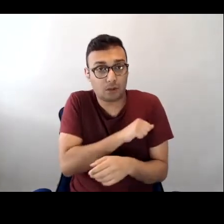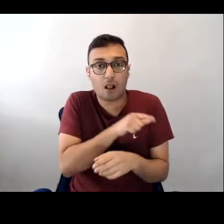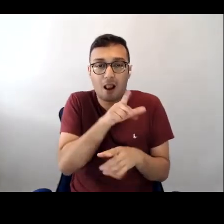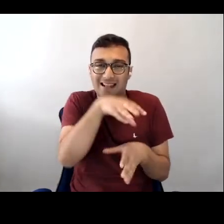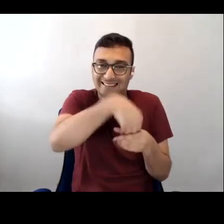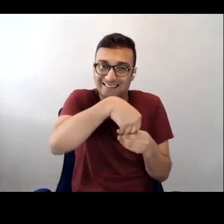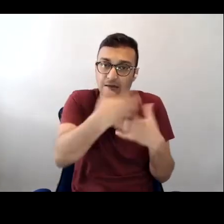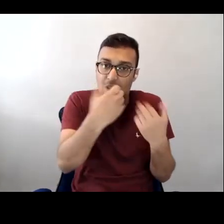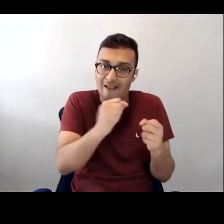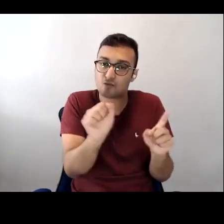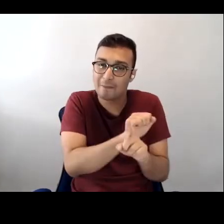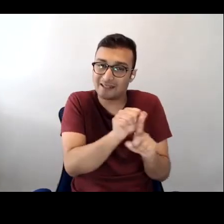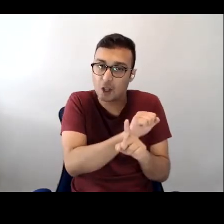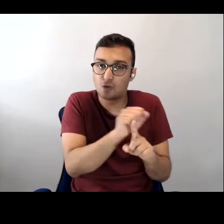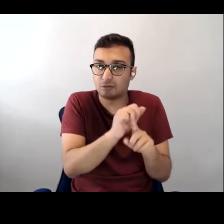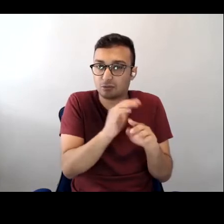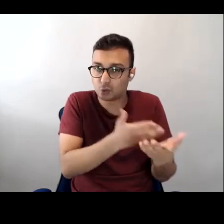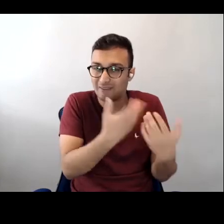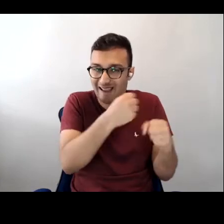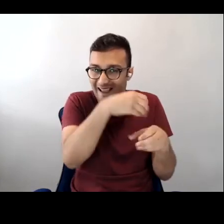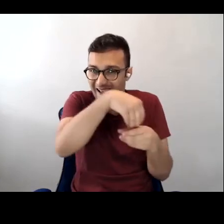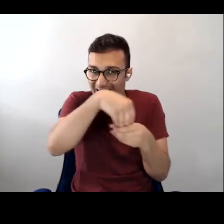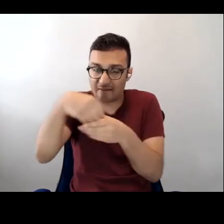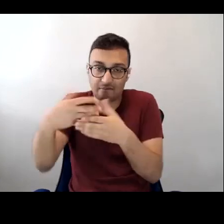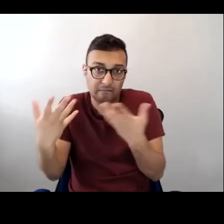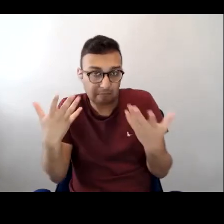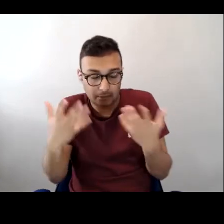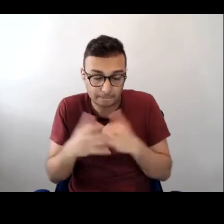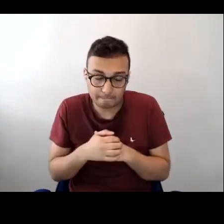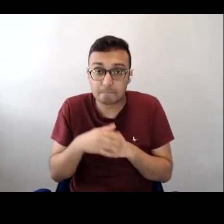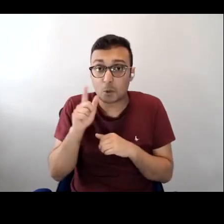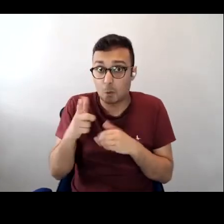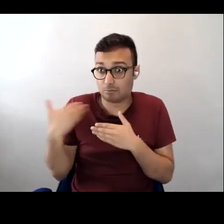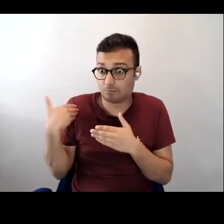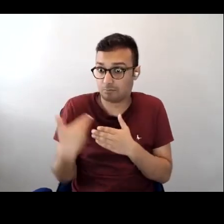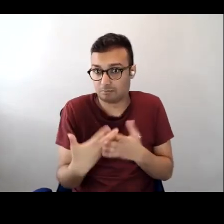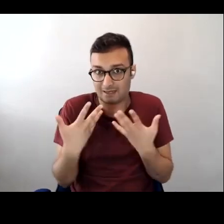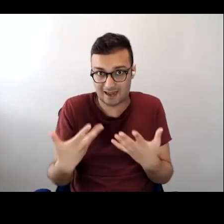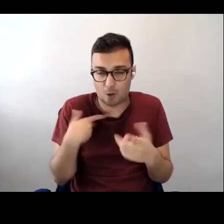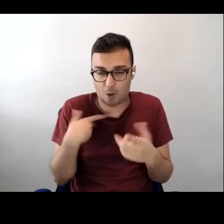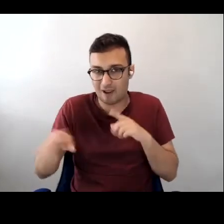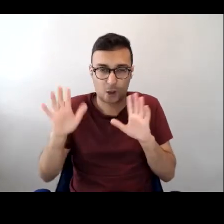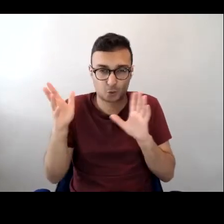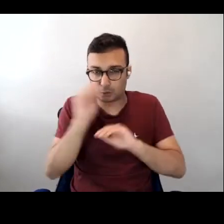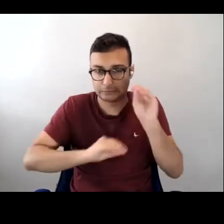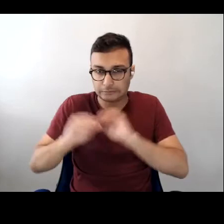in general. So in this year, some of the hospitals try to forecast and